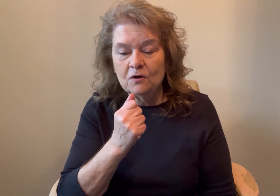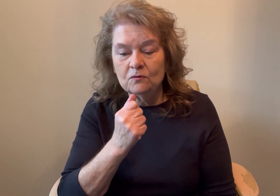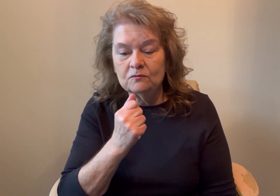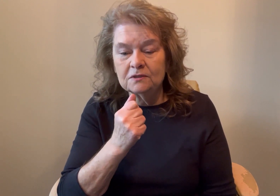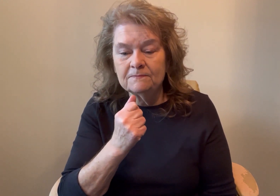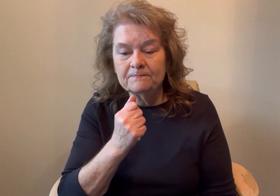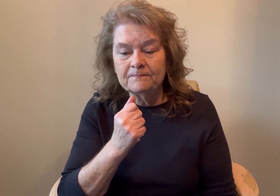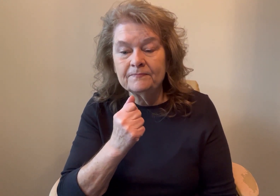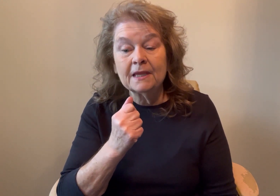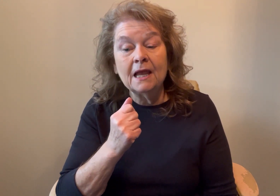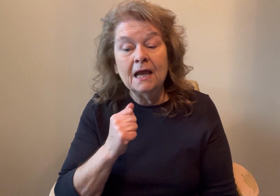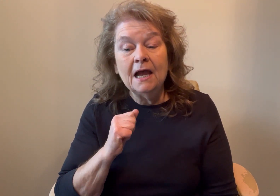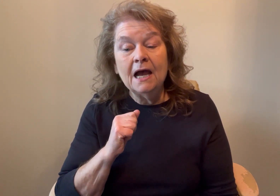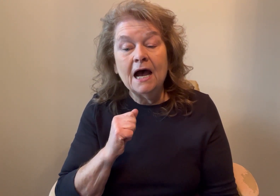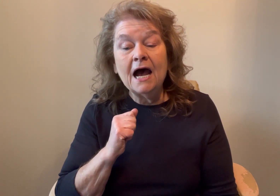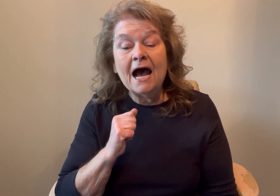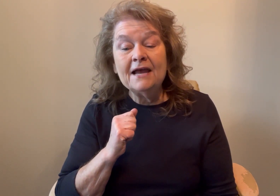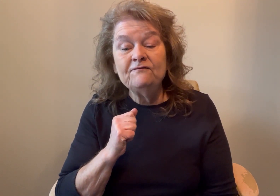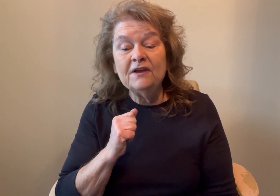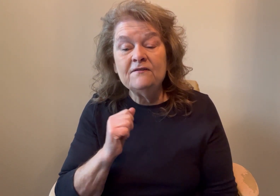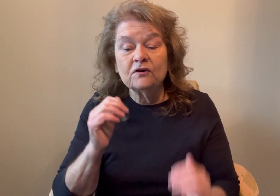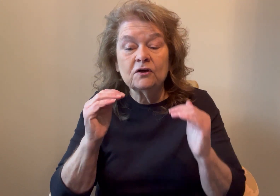cold. A high fever.